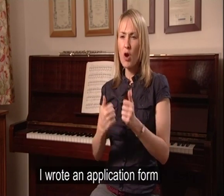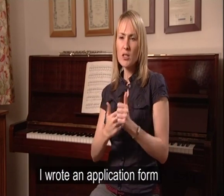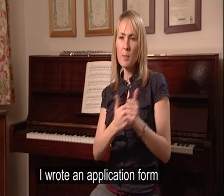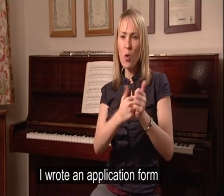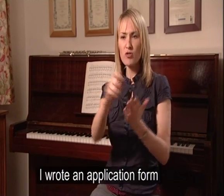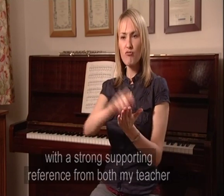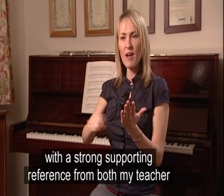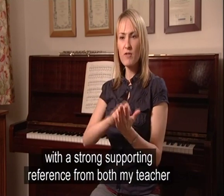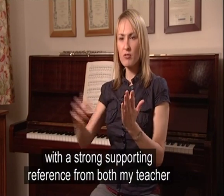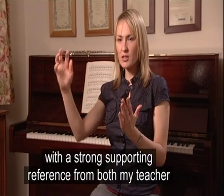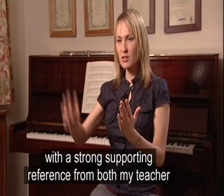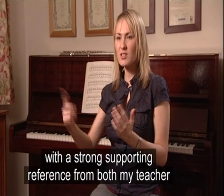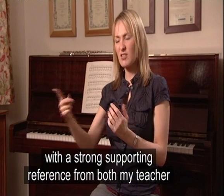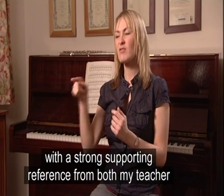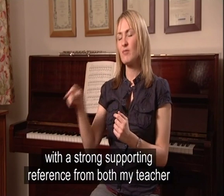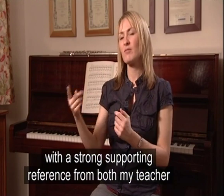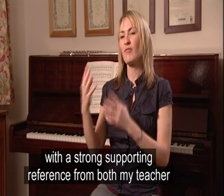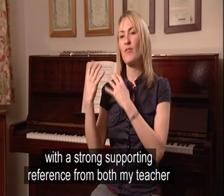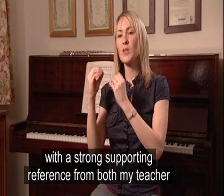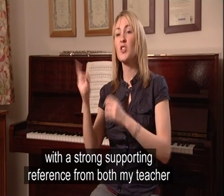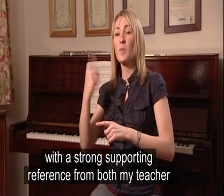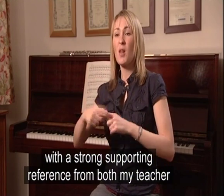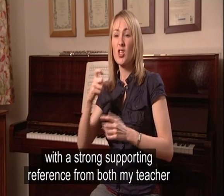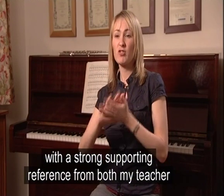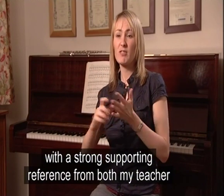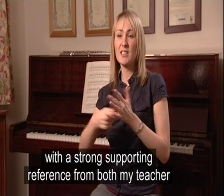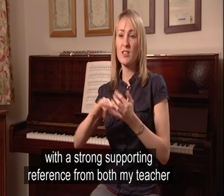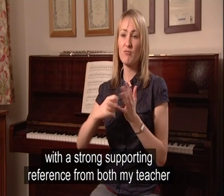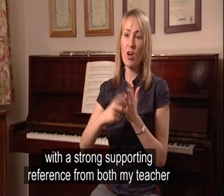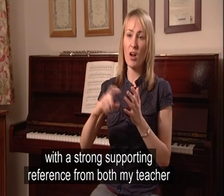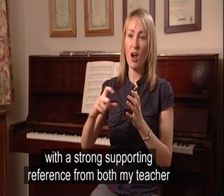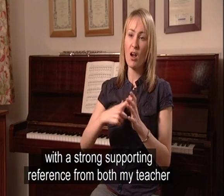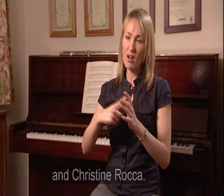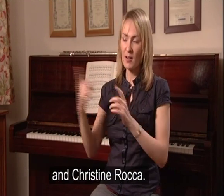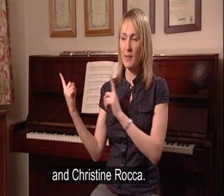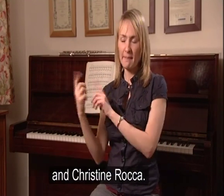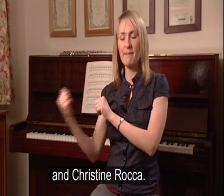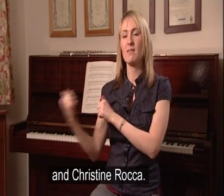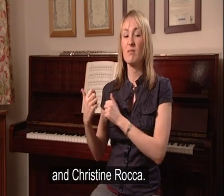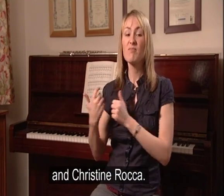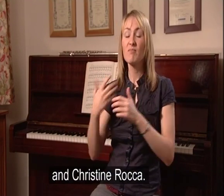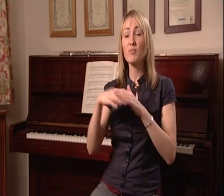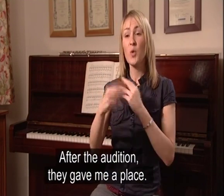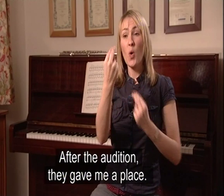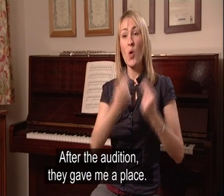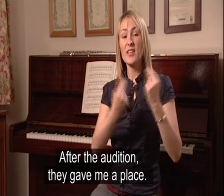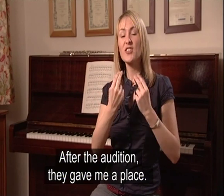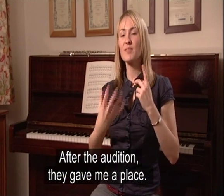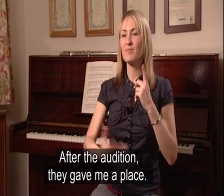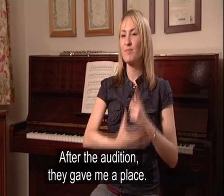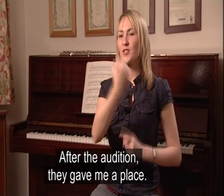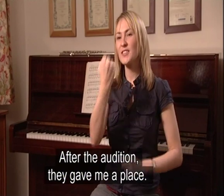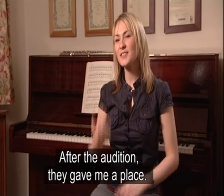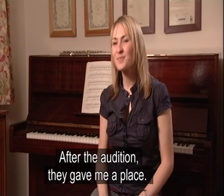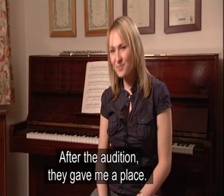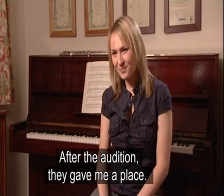application form with a strong support and reference from both my teacher and Kristen Rocker. After the audition, they